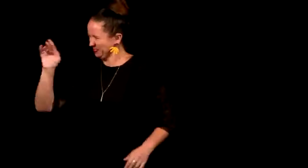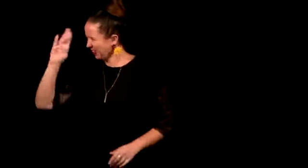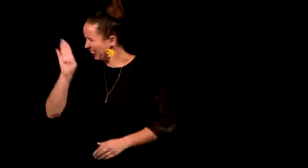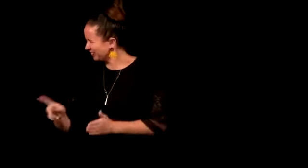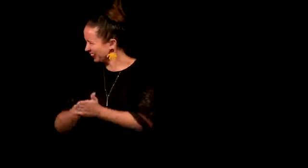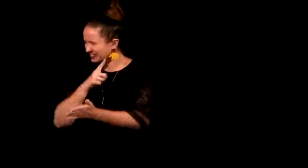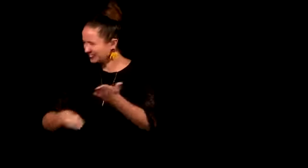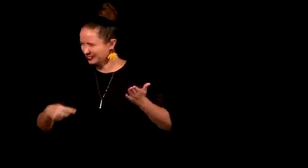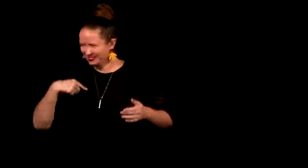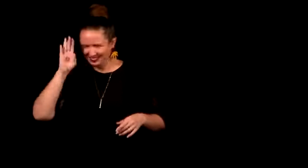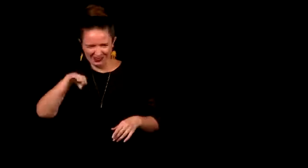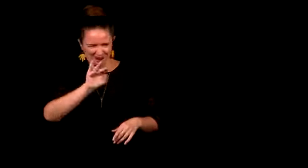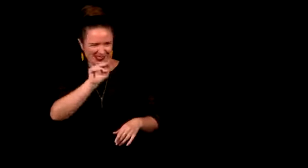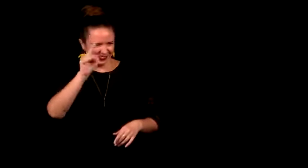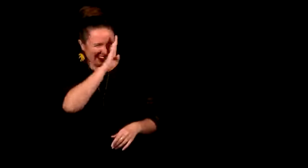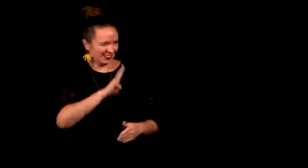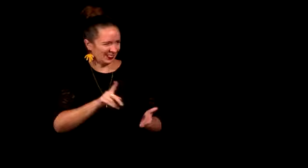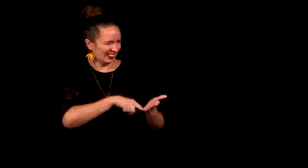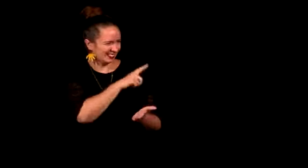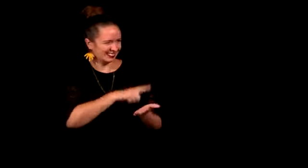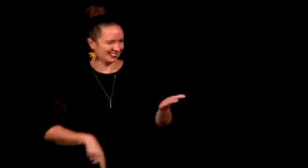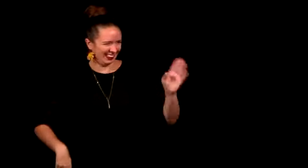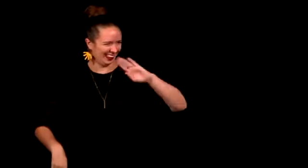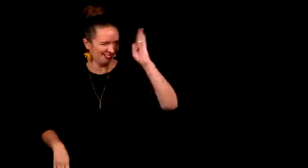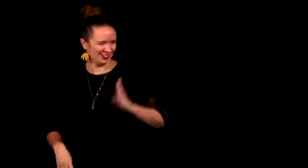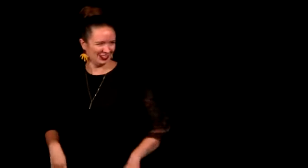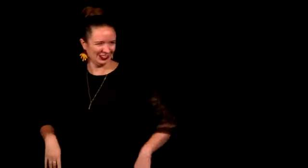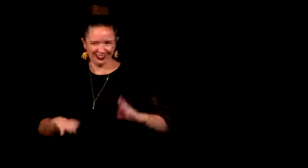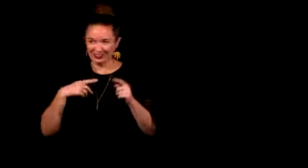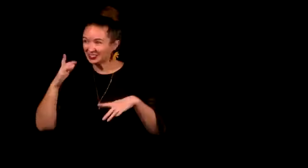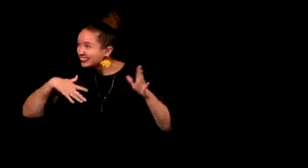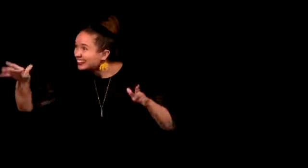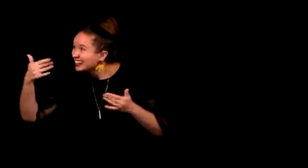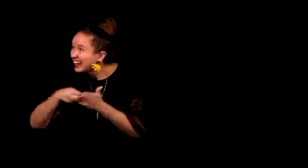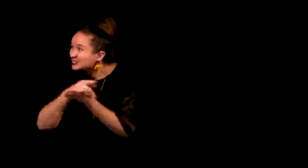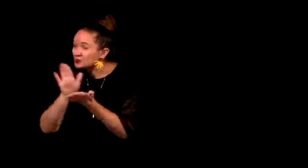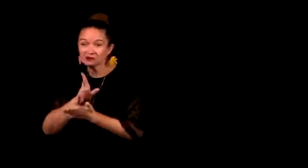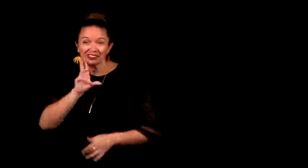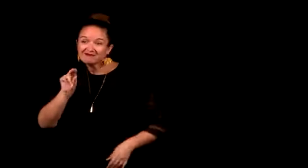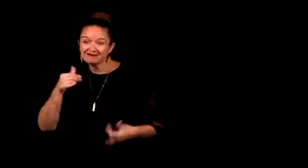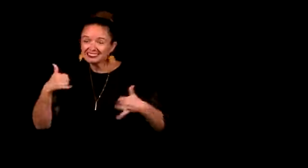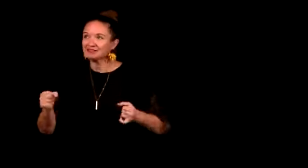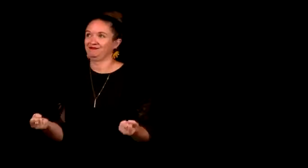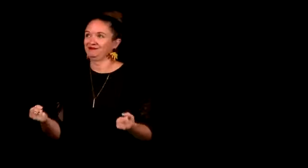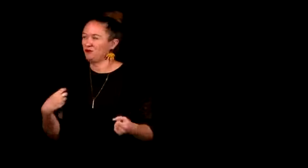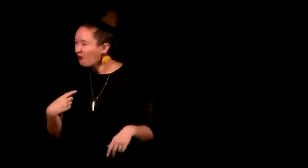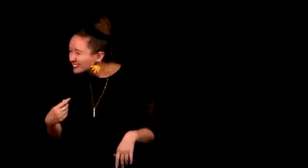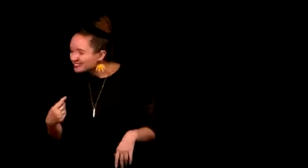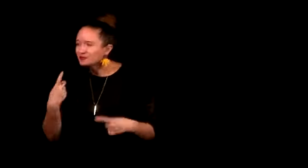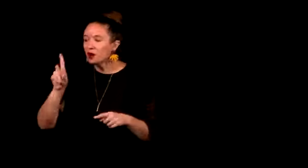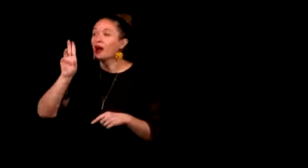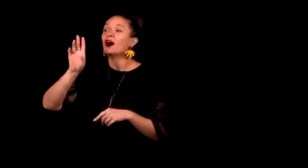Minnesota, I mean, you guys never cancel for snow. You can get it like the height of a human and you'd still have to go to school.